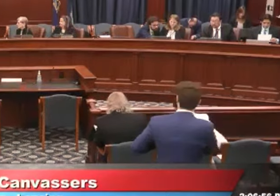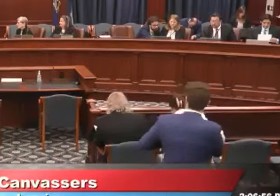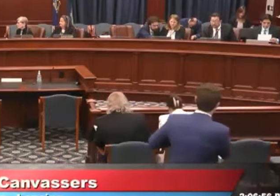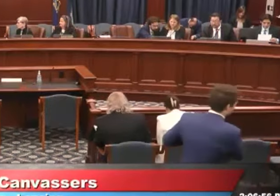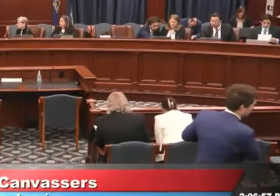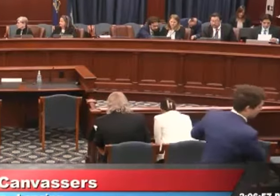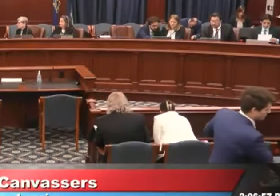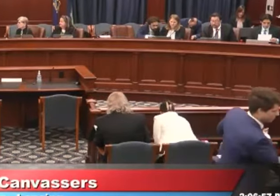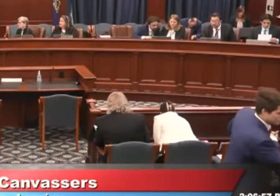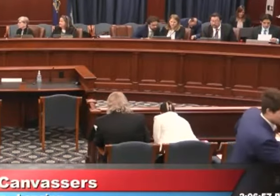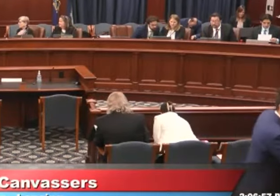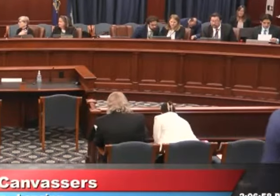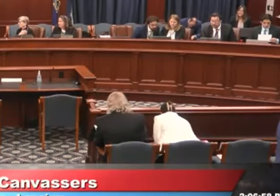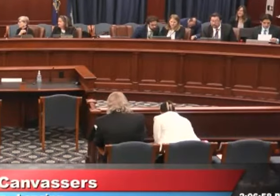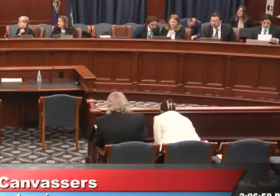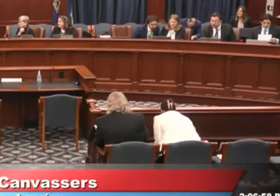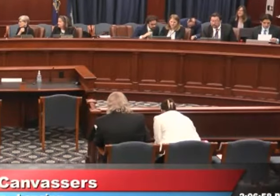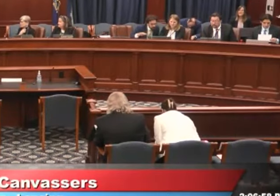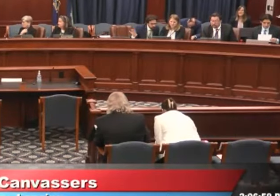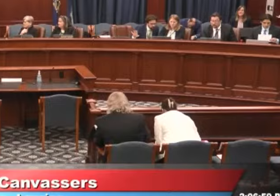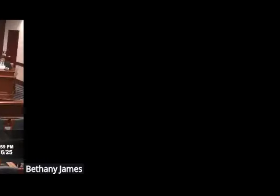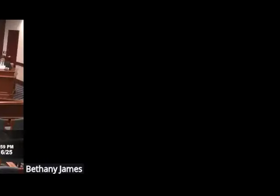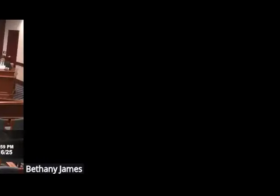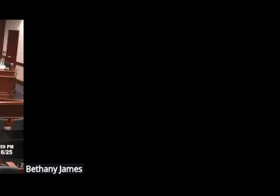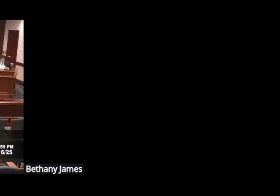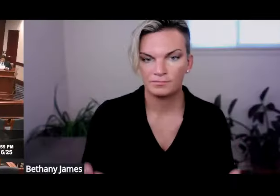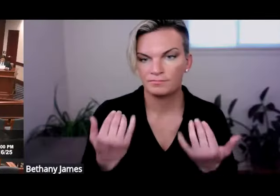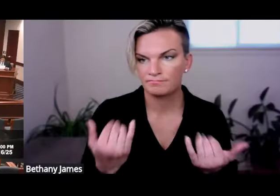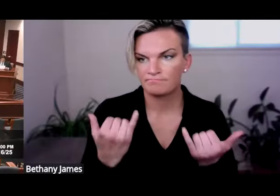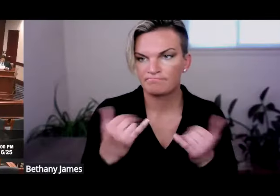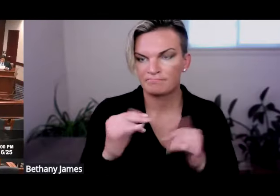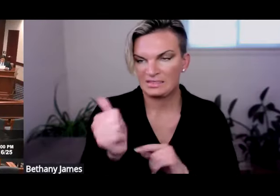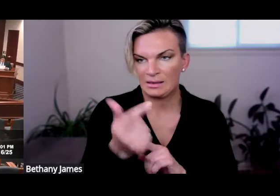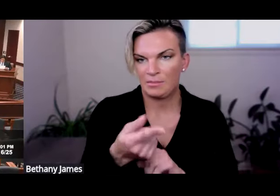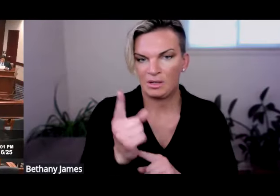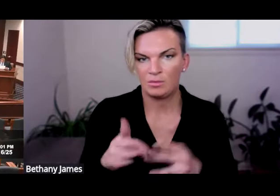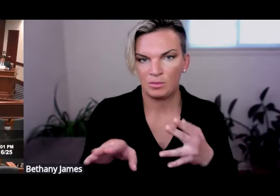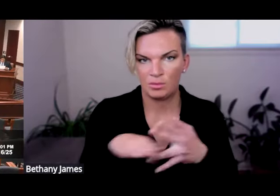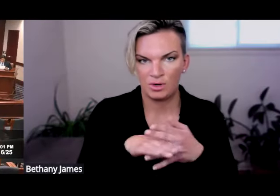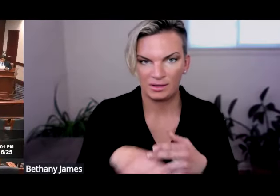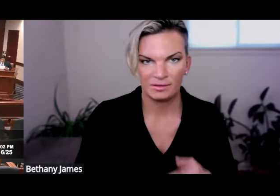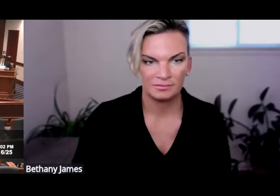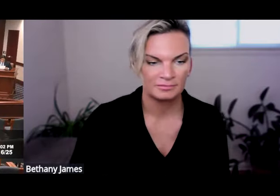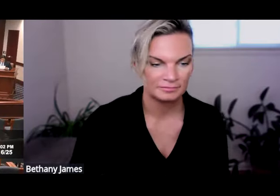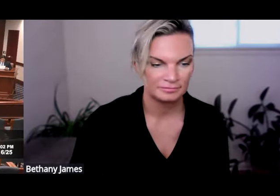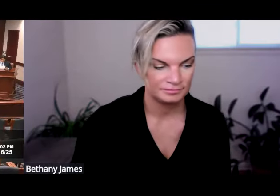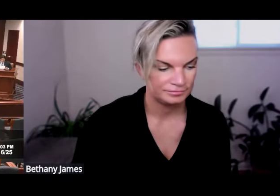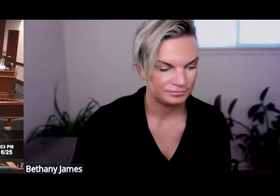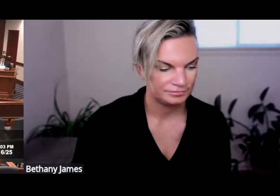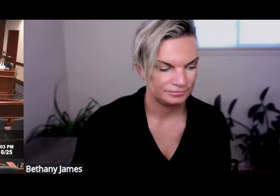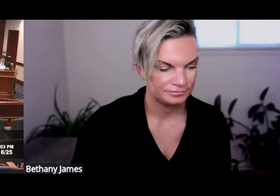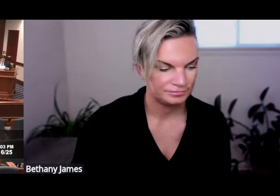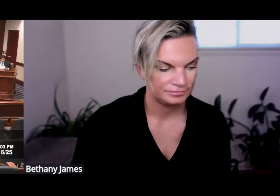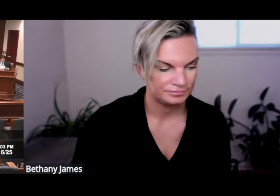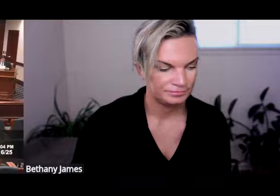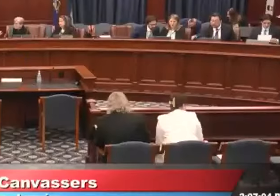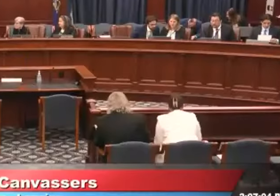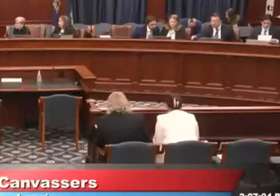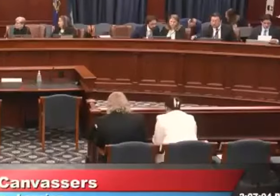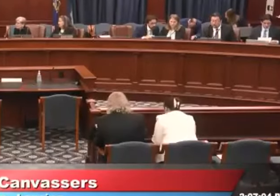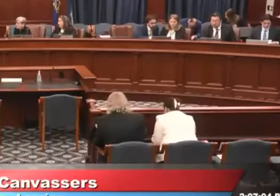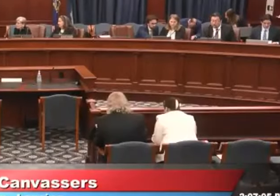Better way to put it, yeah. Any other way you put it is either we're gonna have to go with Mr. Ziegler's long explanation, or you're gonna have